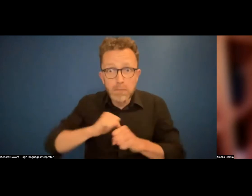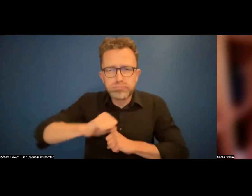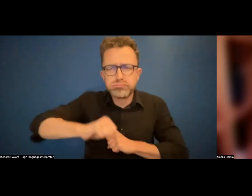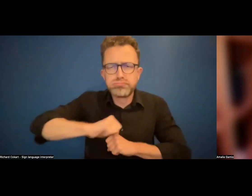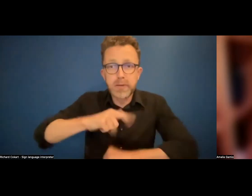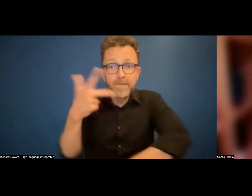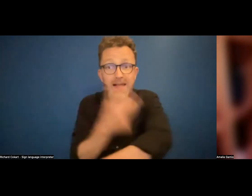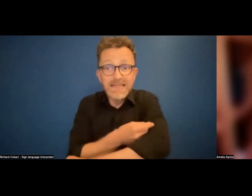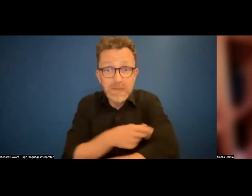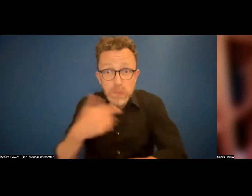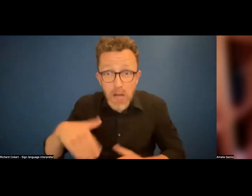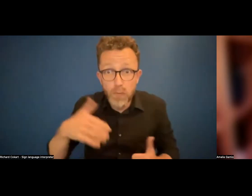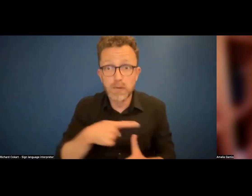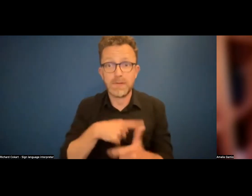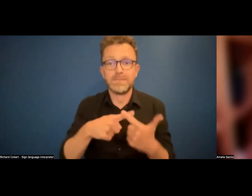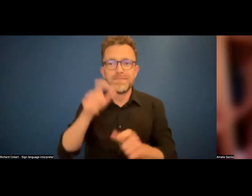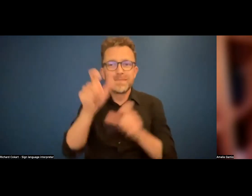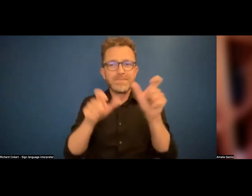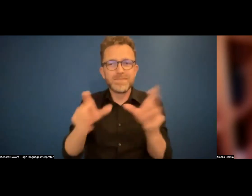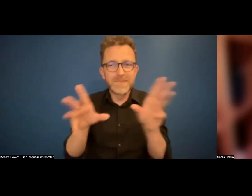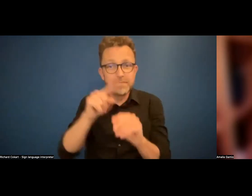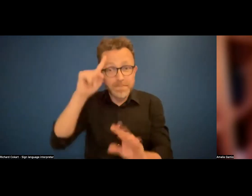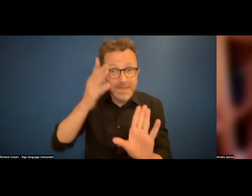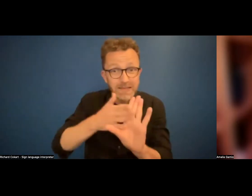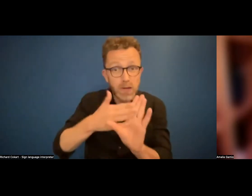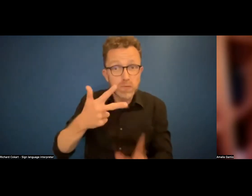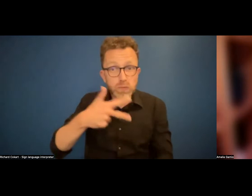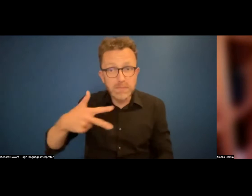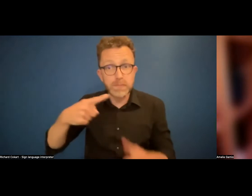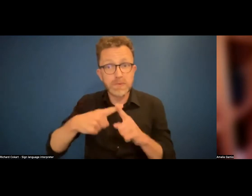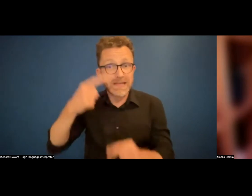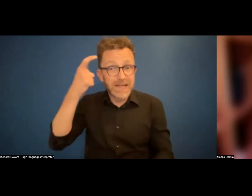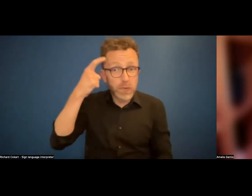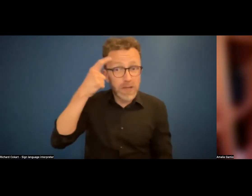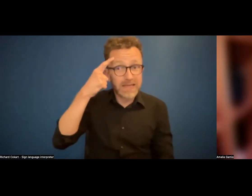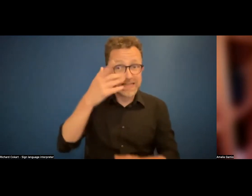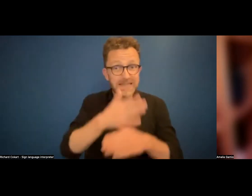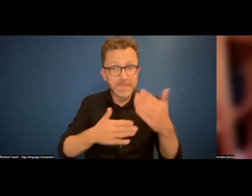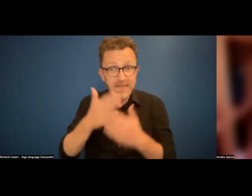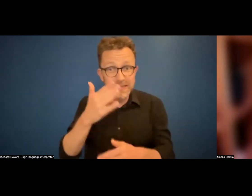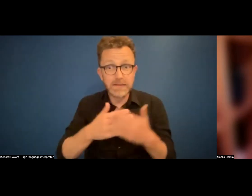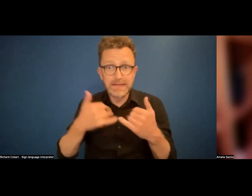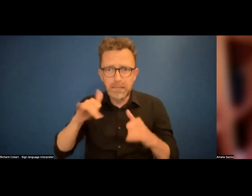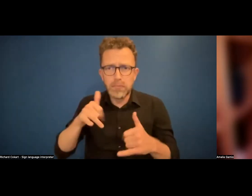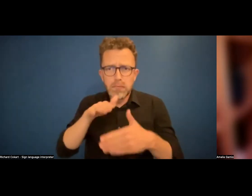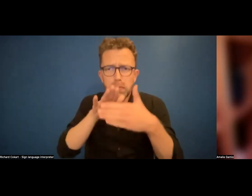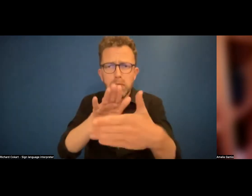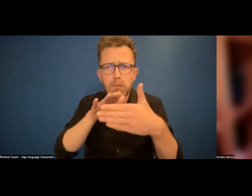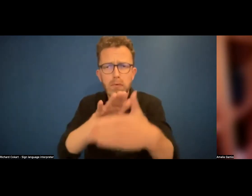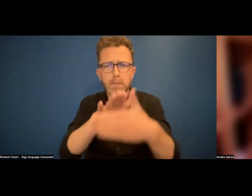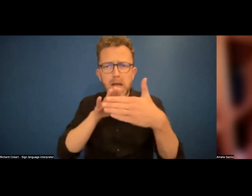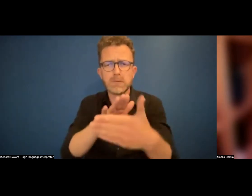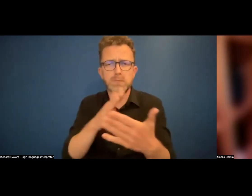in violation of Article 12 of the Convention and its General Comment Number 1, which requires